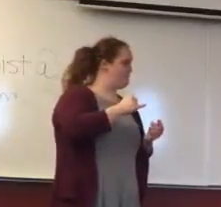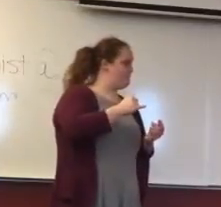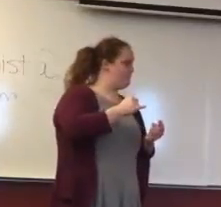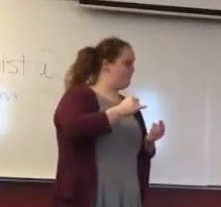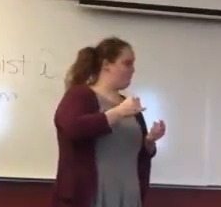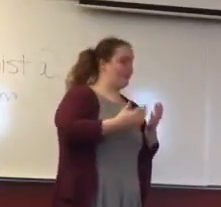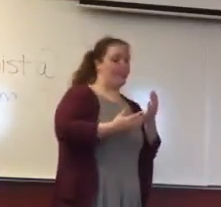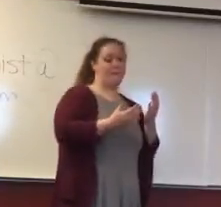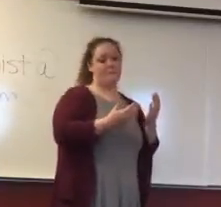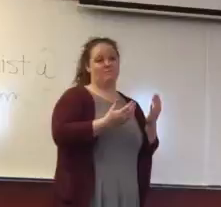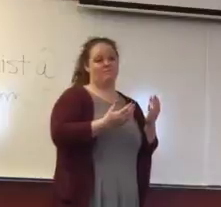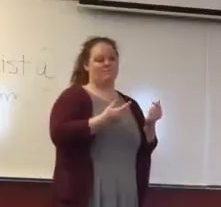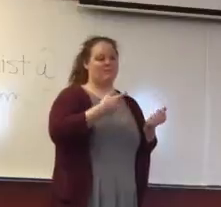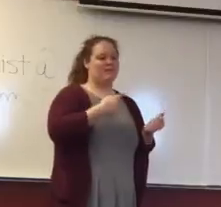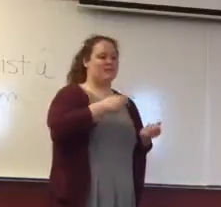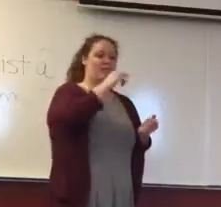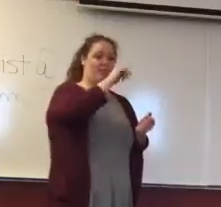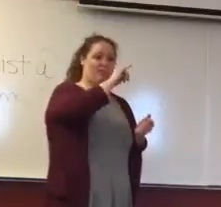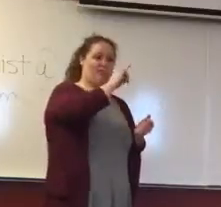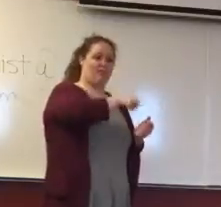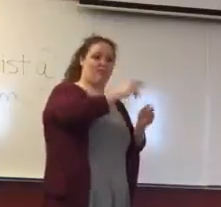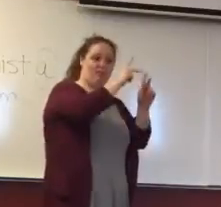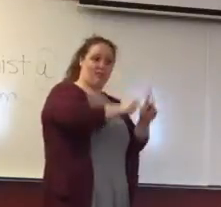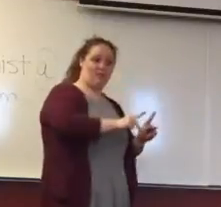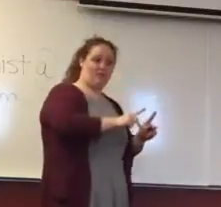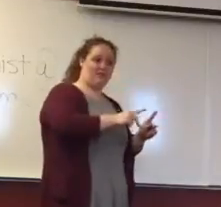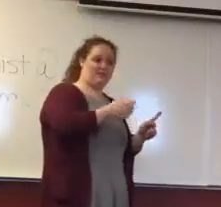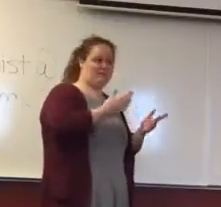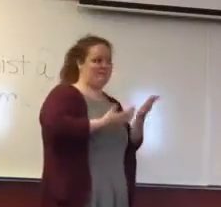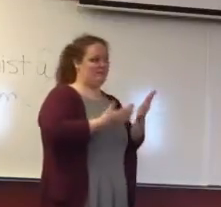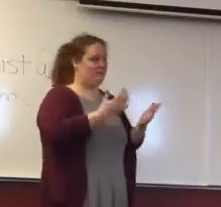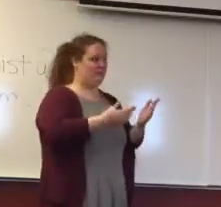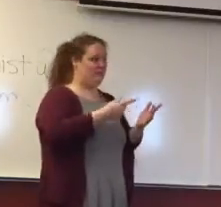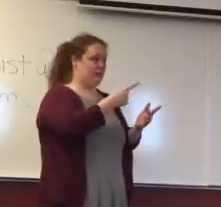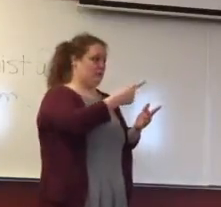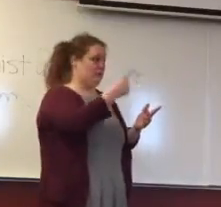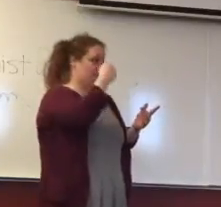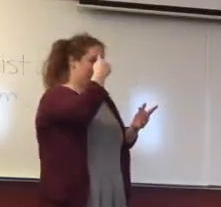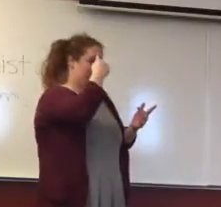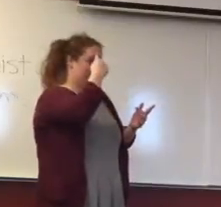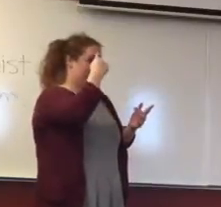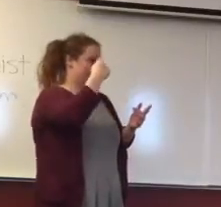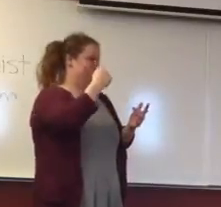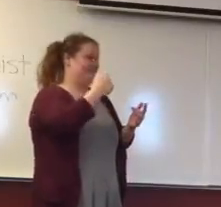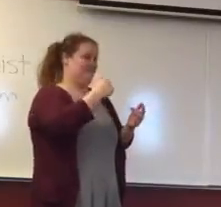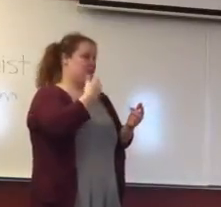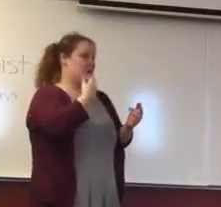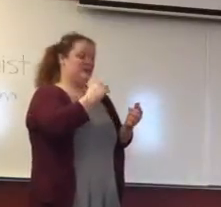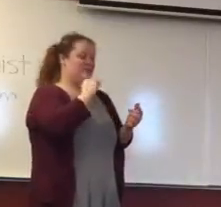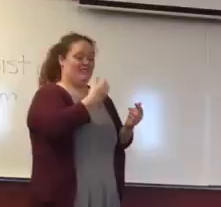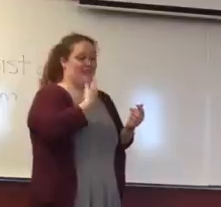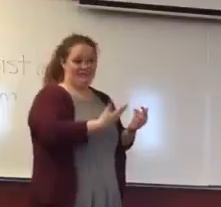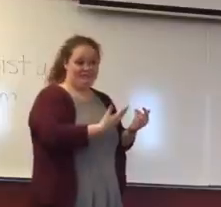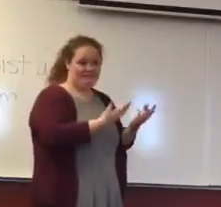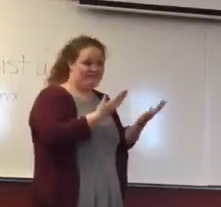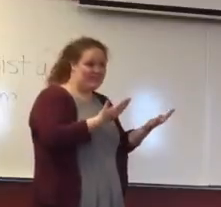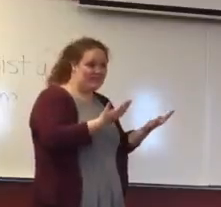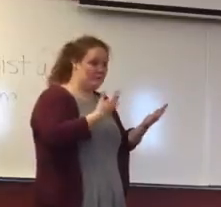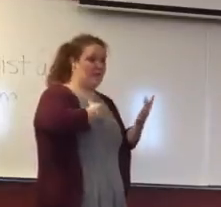say really mean things to me before, but it's like, I know you and I know your situation and I know like your family never comes